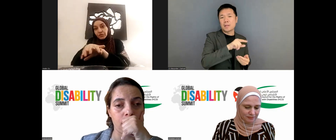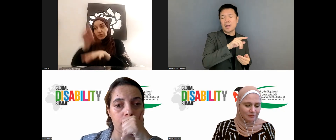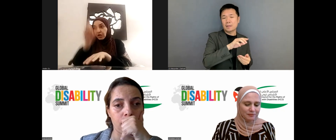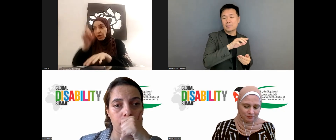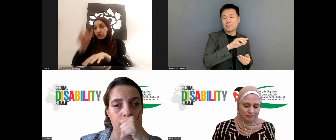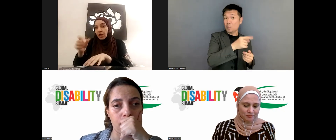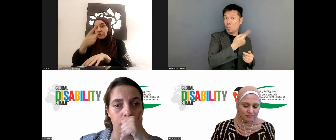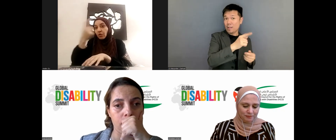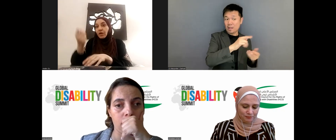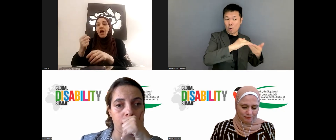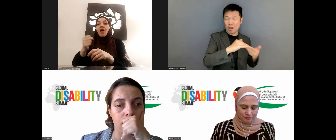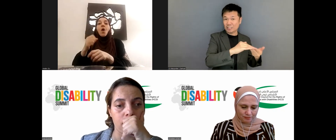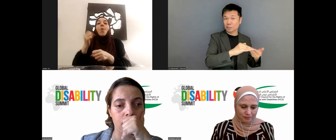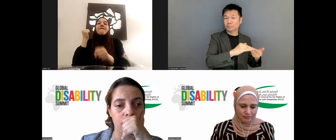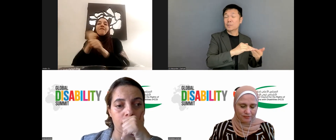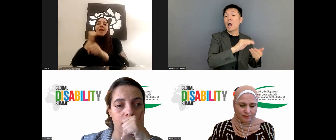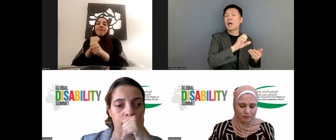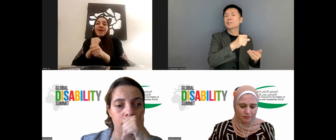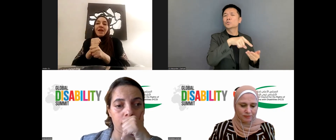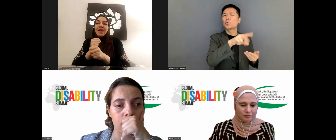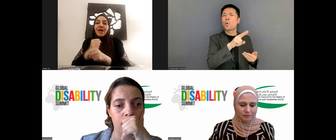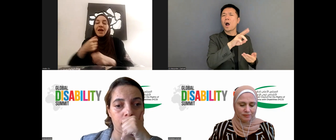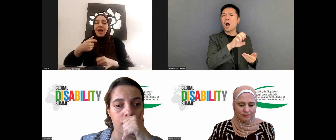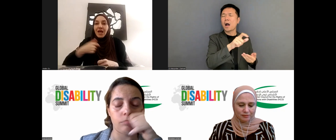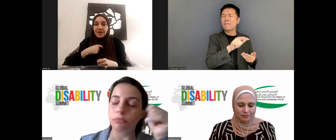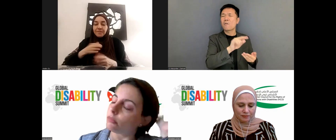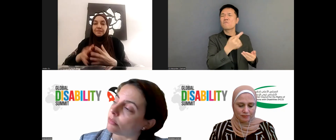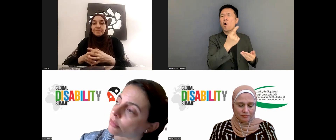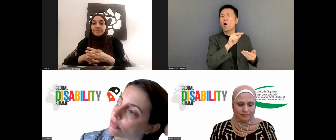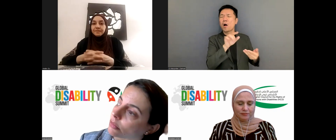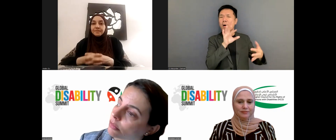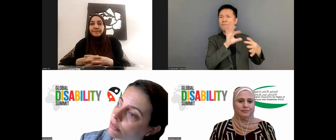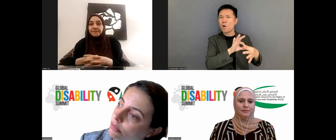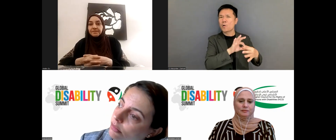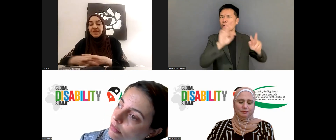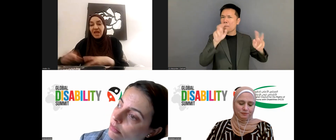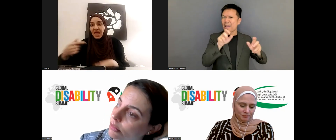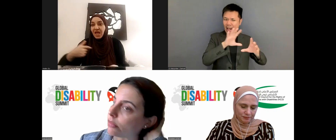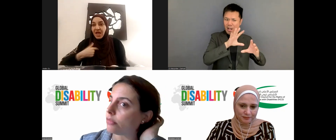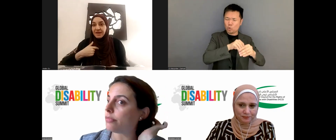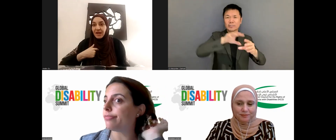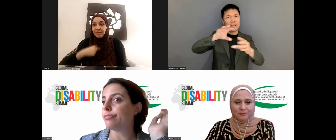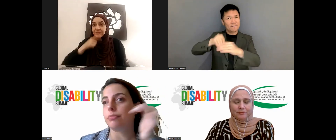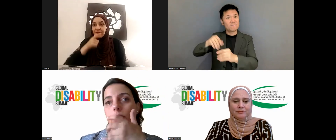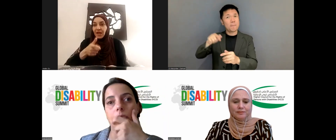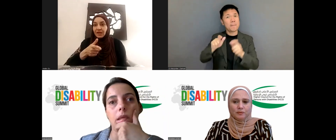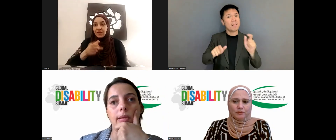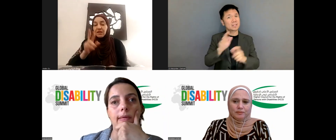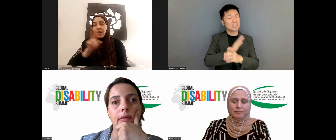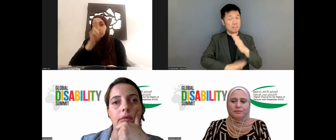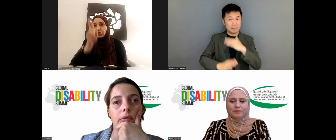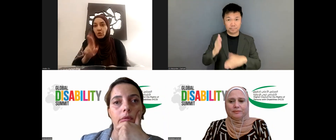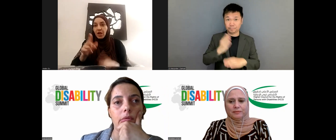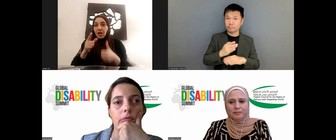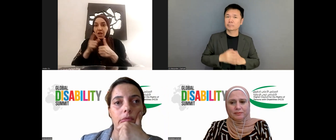a portfolio of the inclusivity with the people with disabilities. In terms